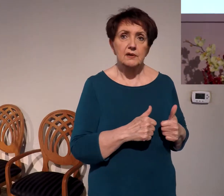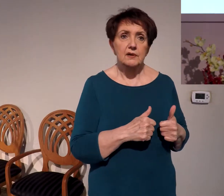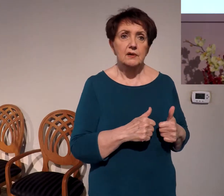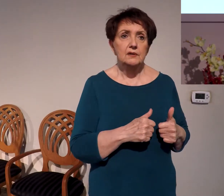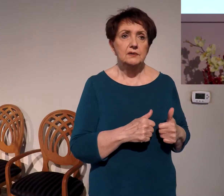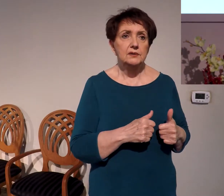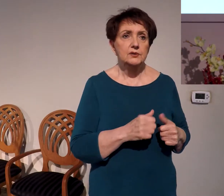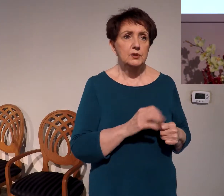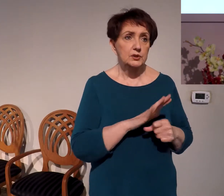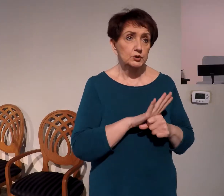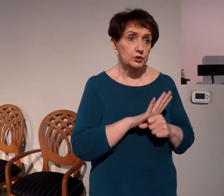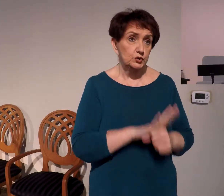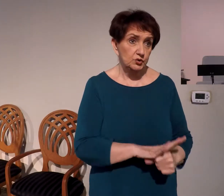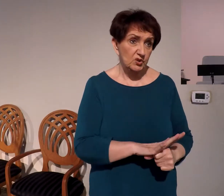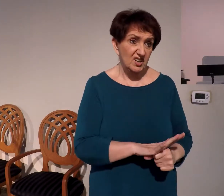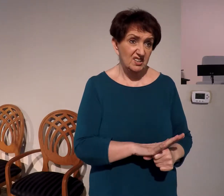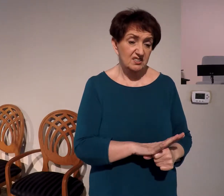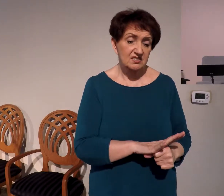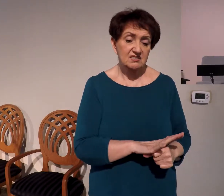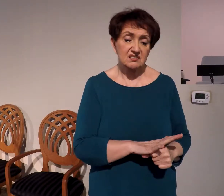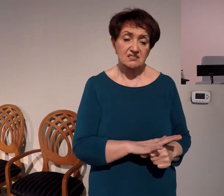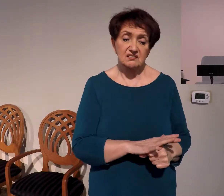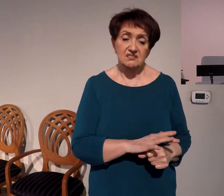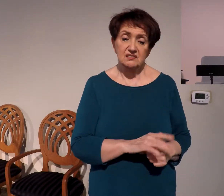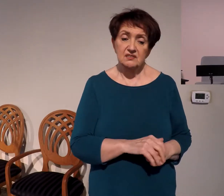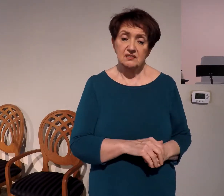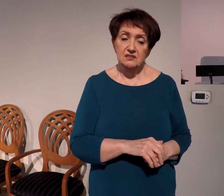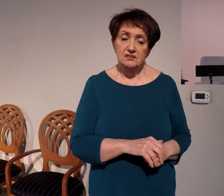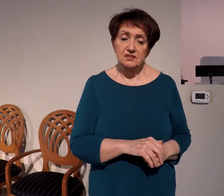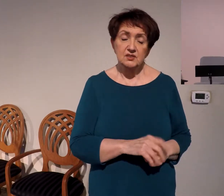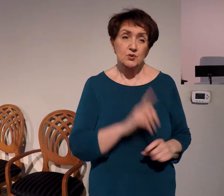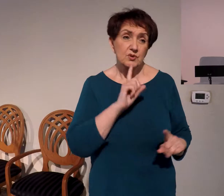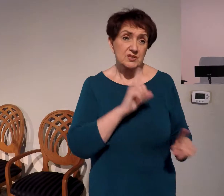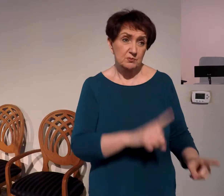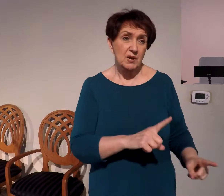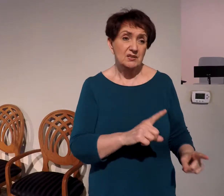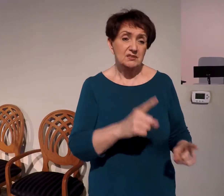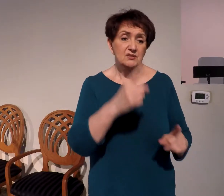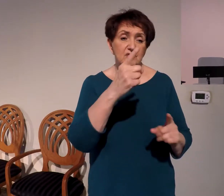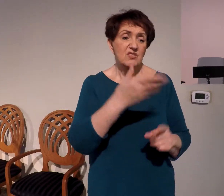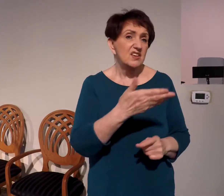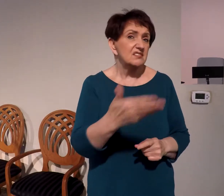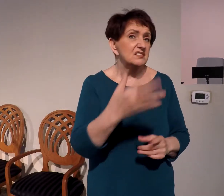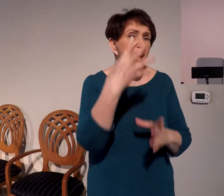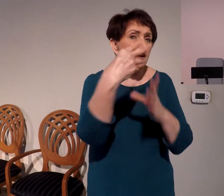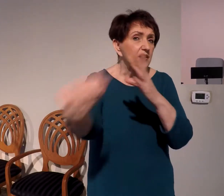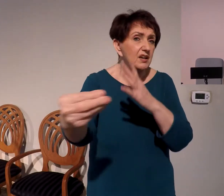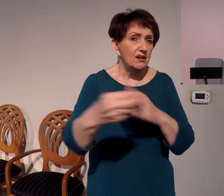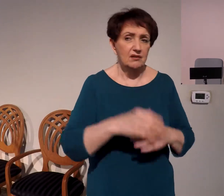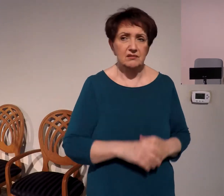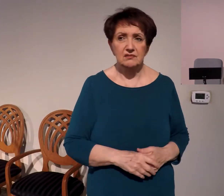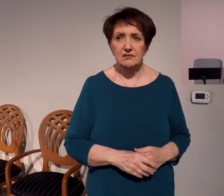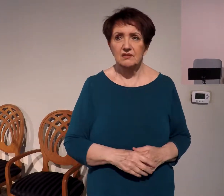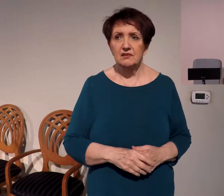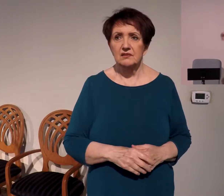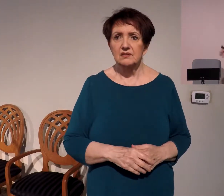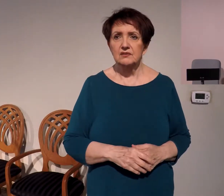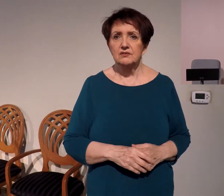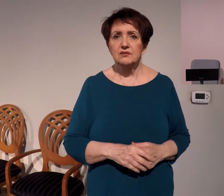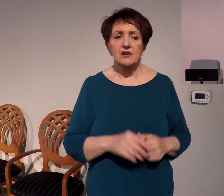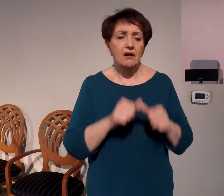Stress tends to be the response to outer things. It's a response to the